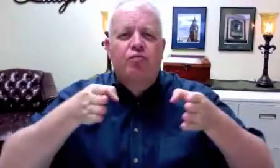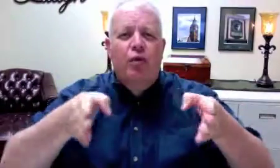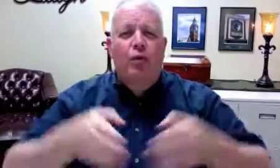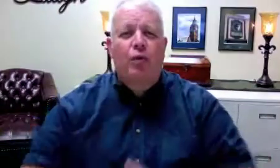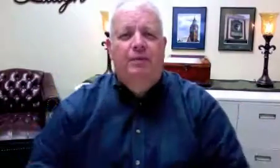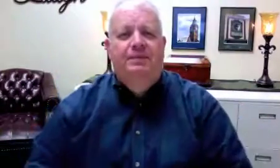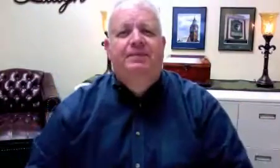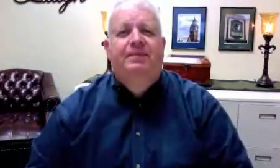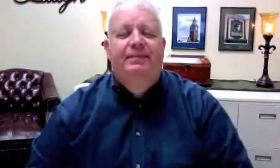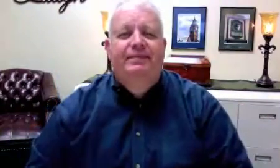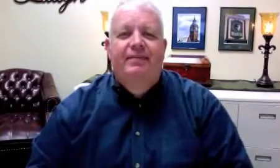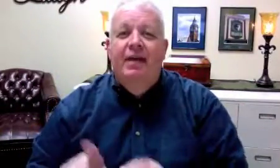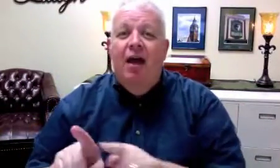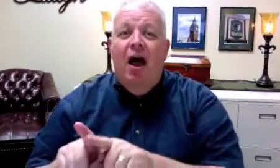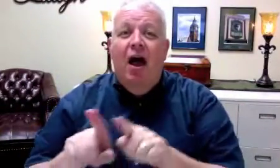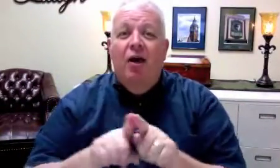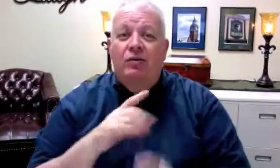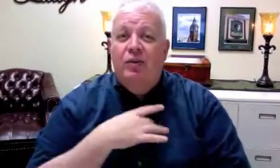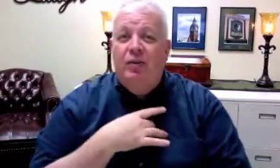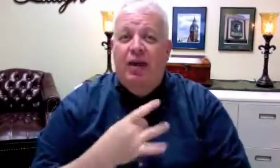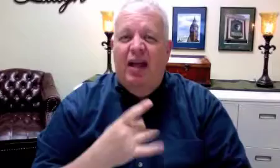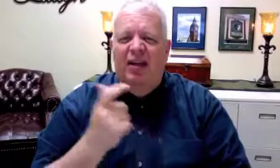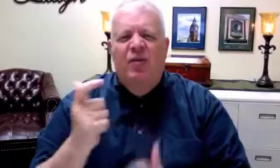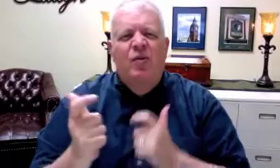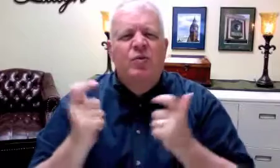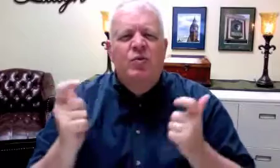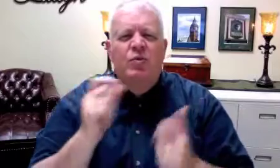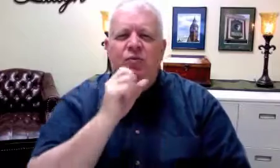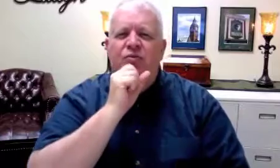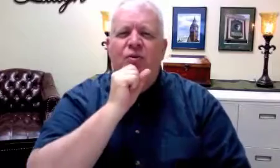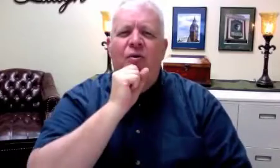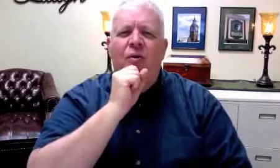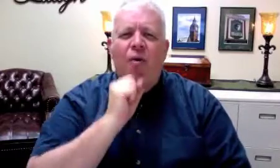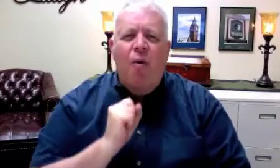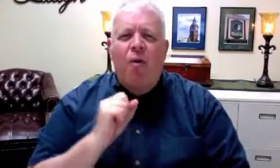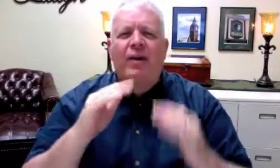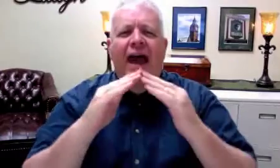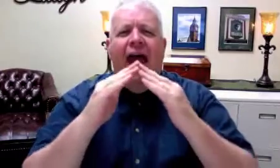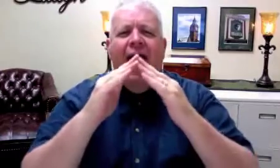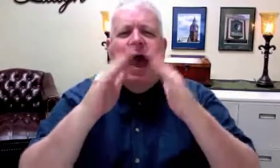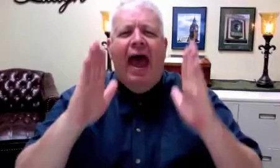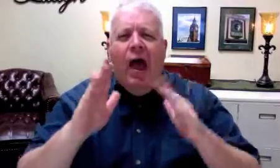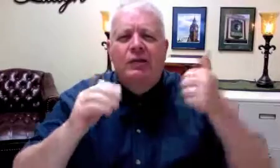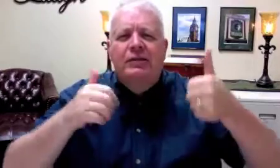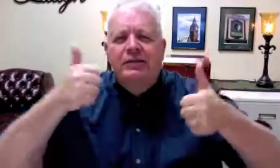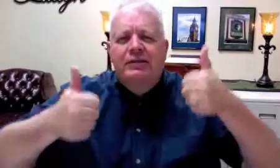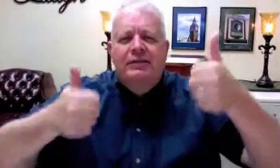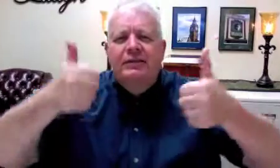I also liked the huge old houses in the neighborhood.